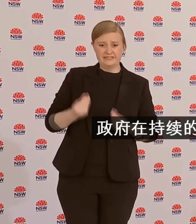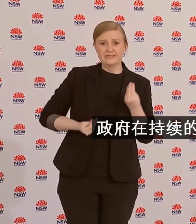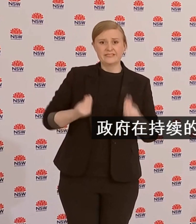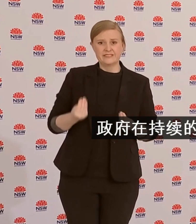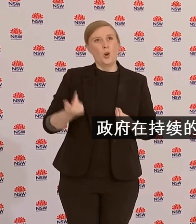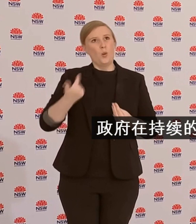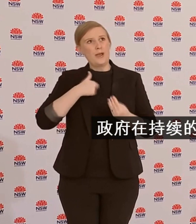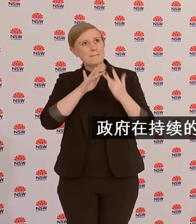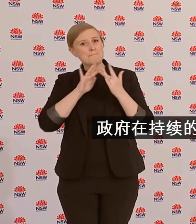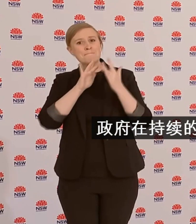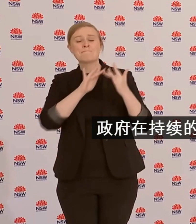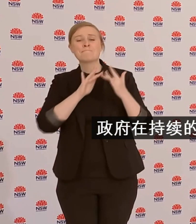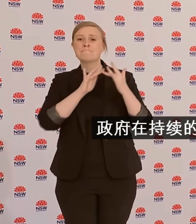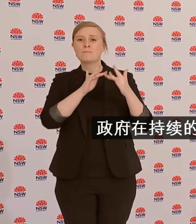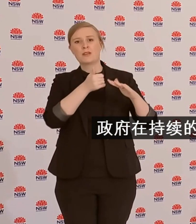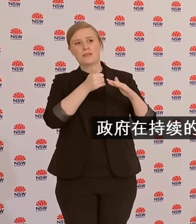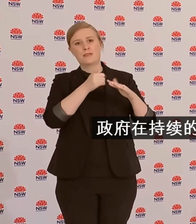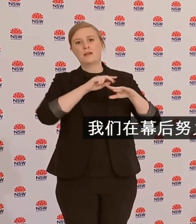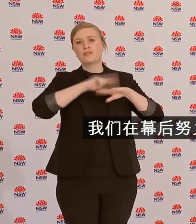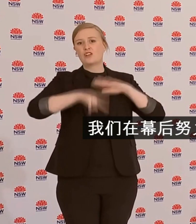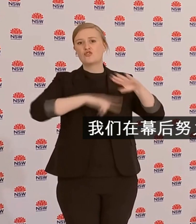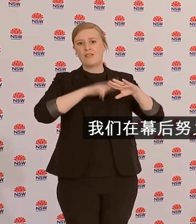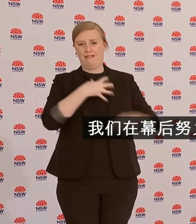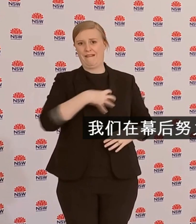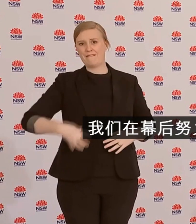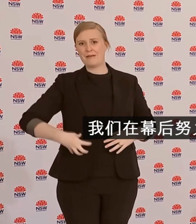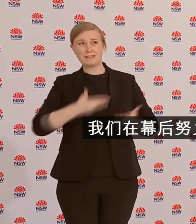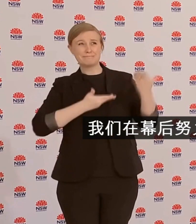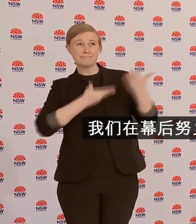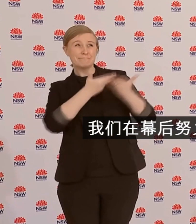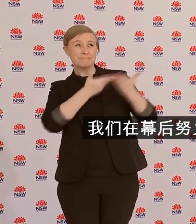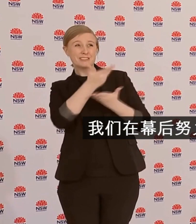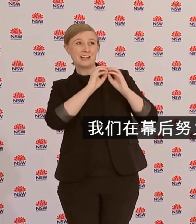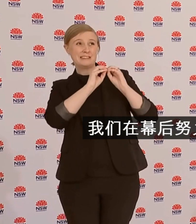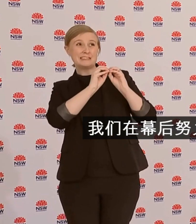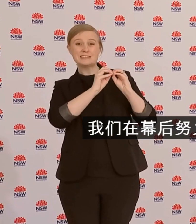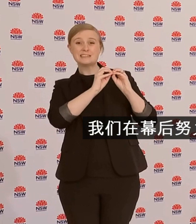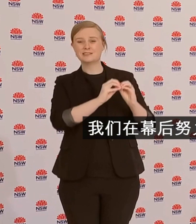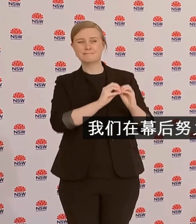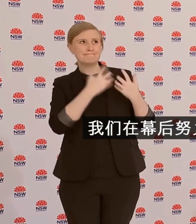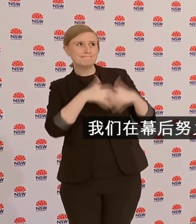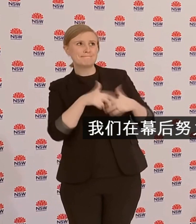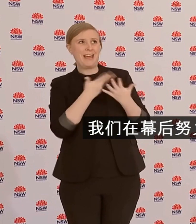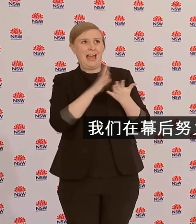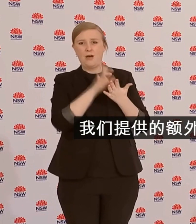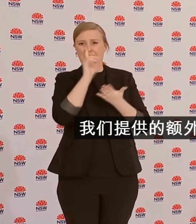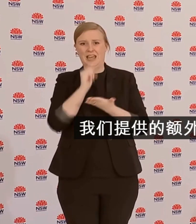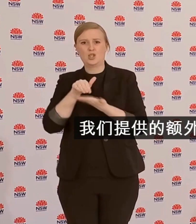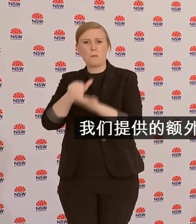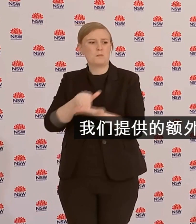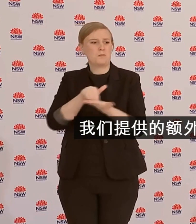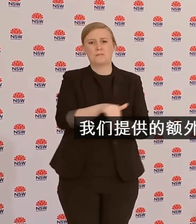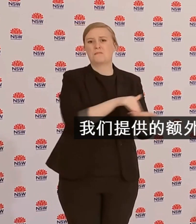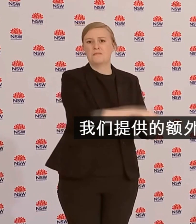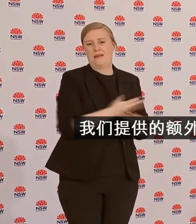with the federal government on an ongoing basis, let me assure you of that. We are working hard behind the scenes, but also making sure that whatever